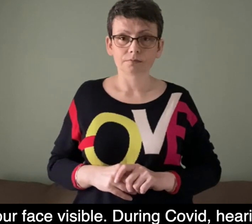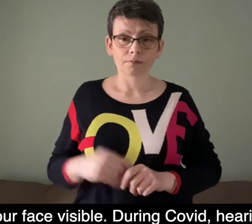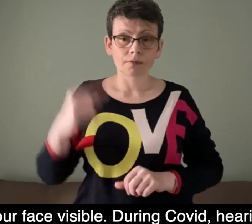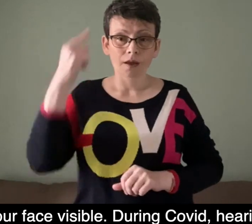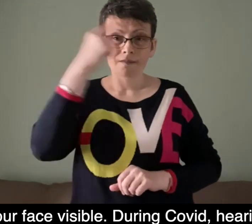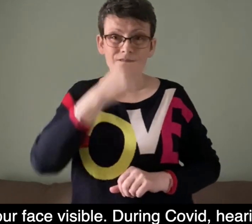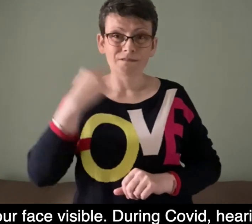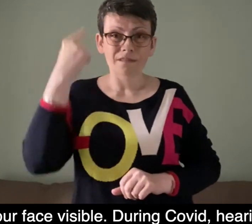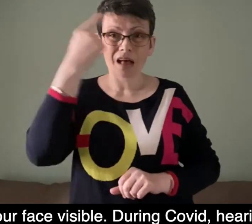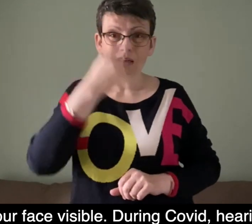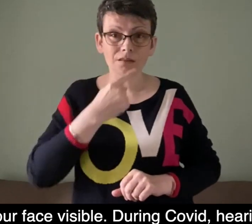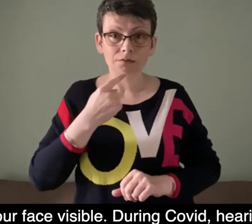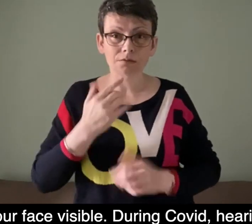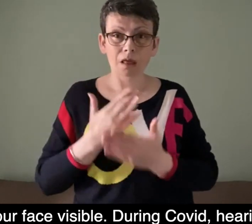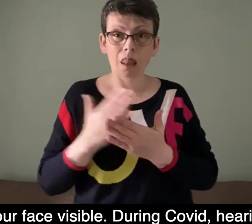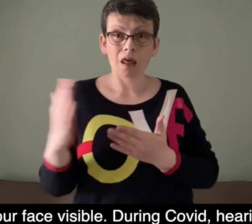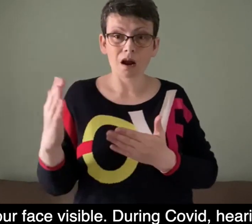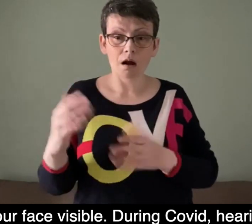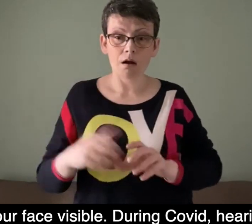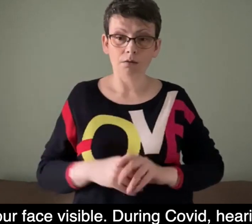Keep your face visible.